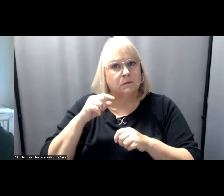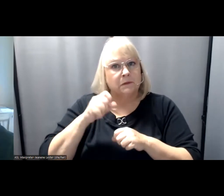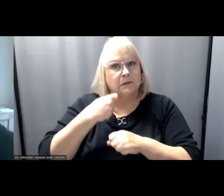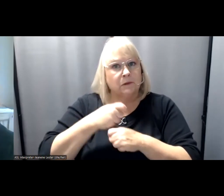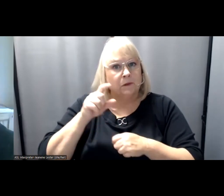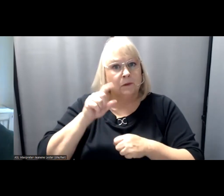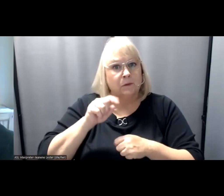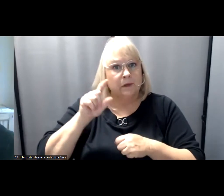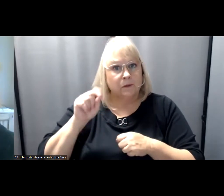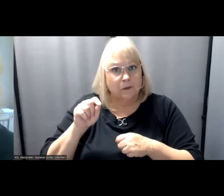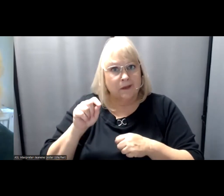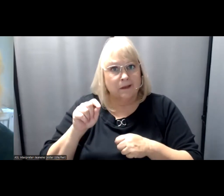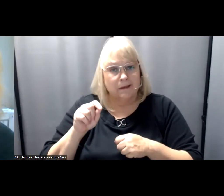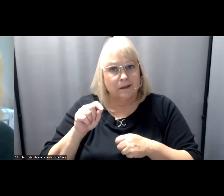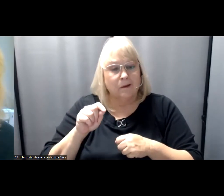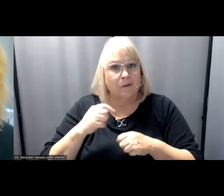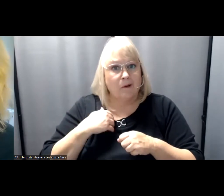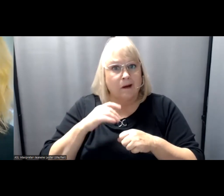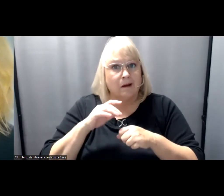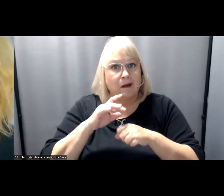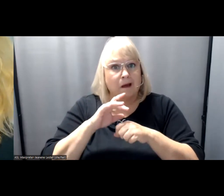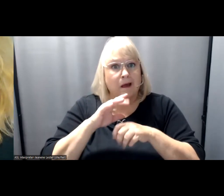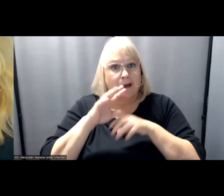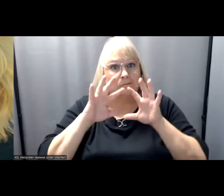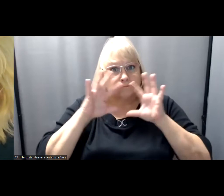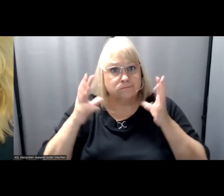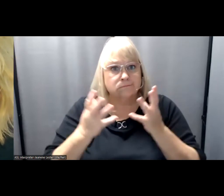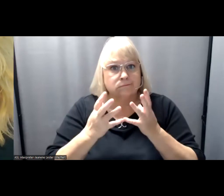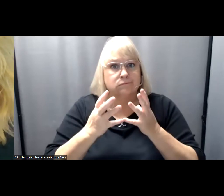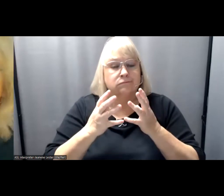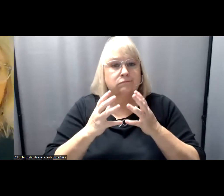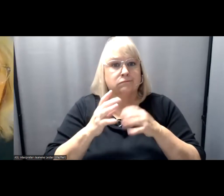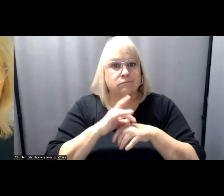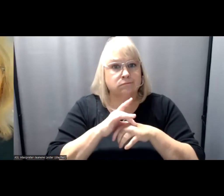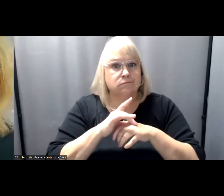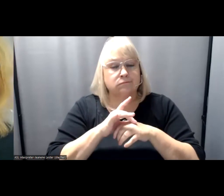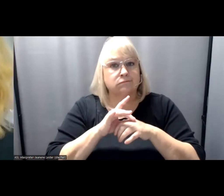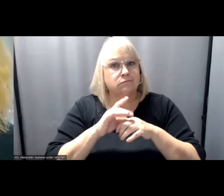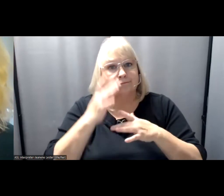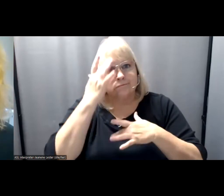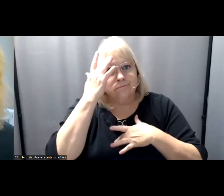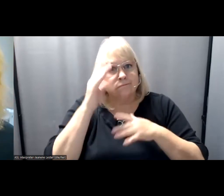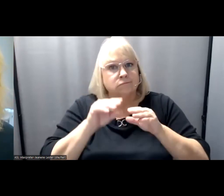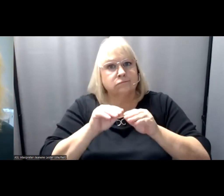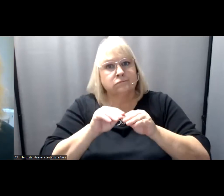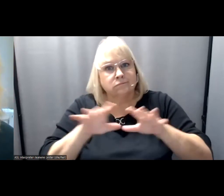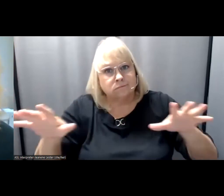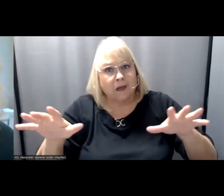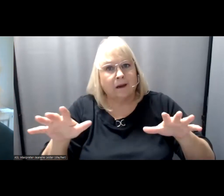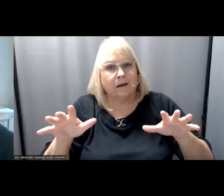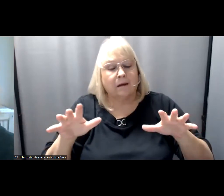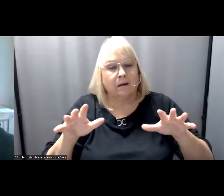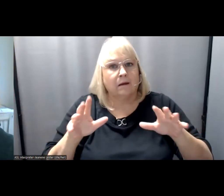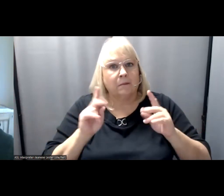right? Nobody saw that coming. I'm looking at ways we can raise our bar on how we work going forward, making our